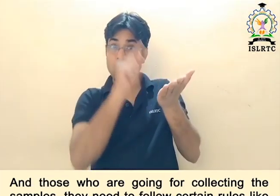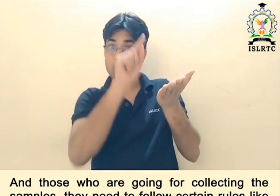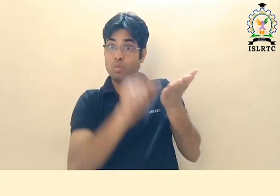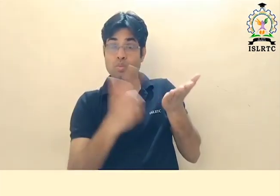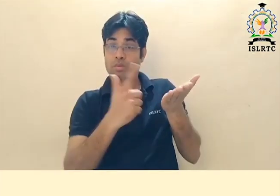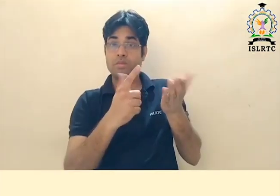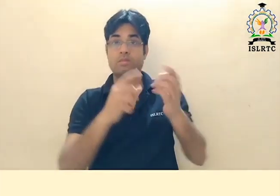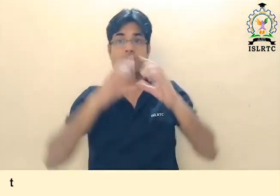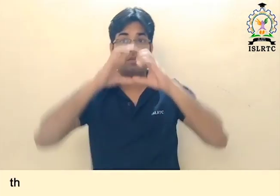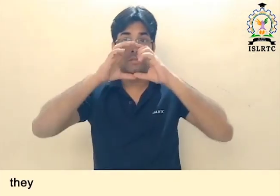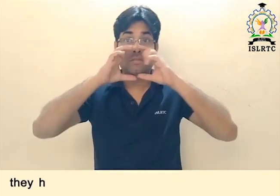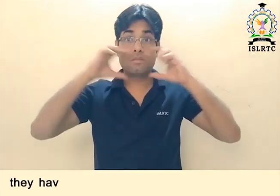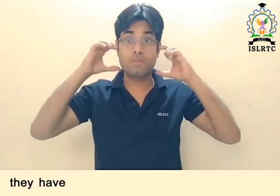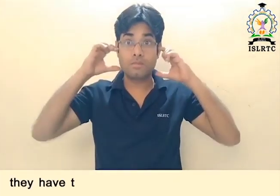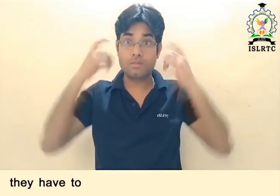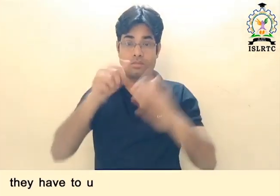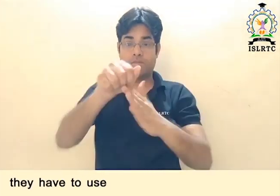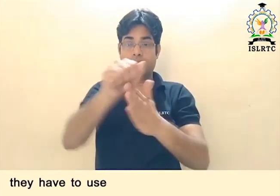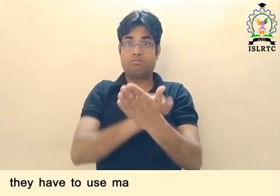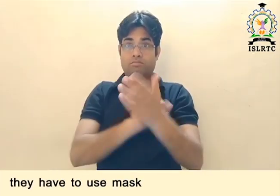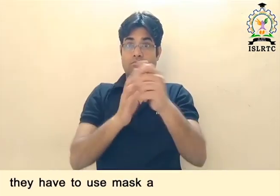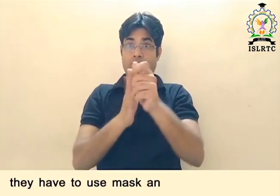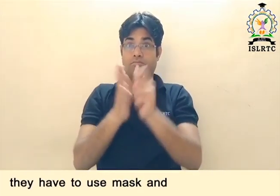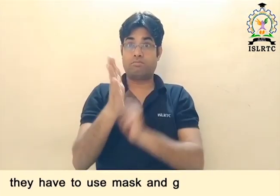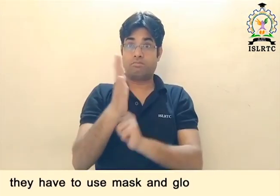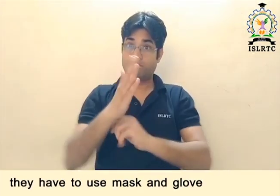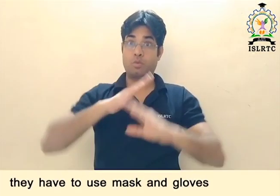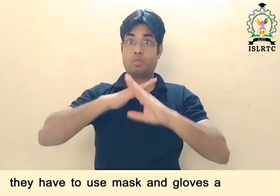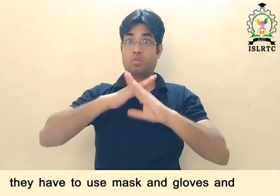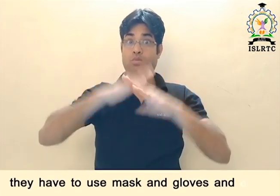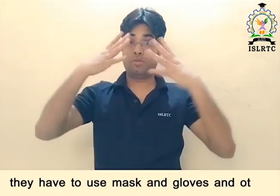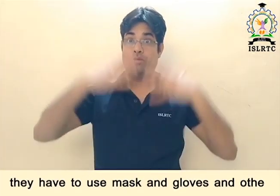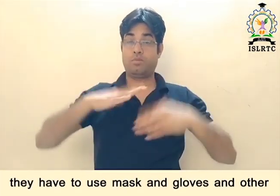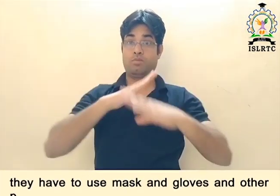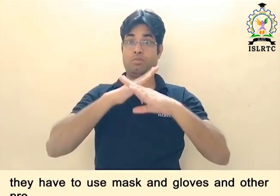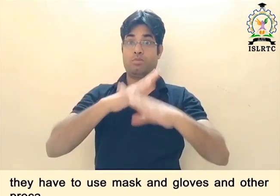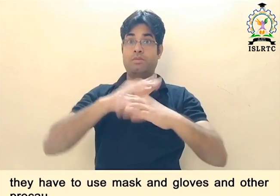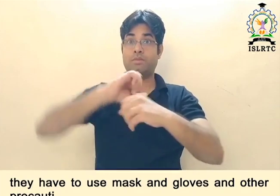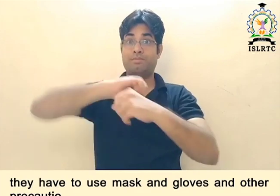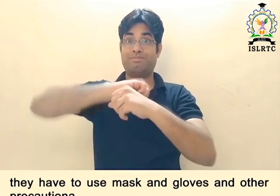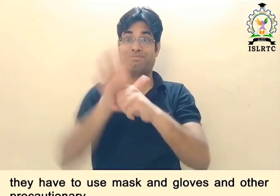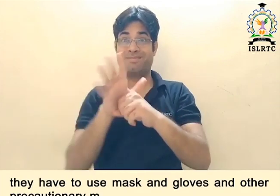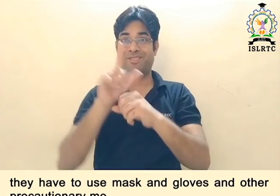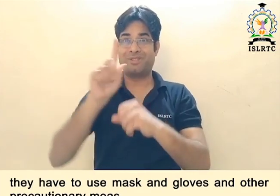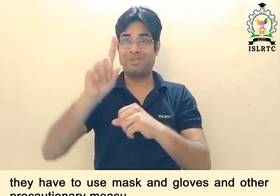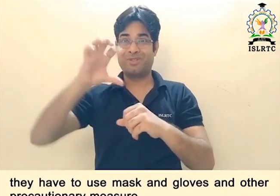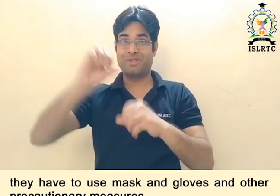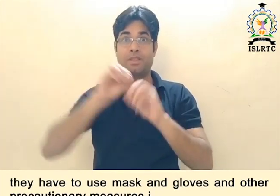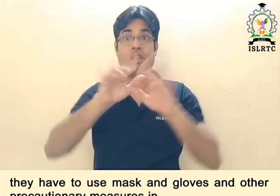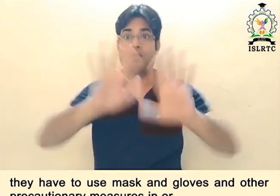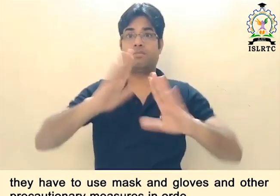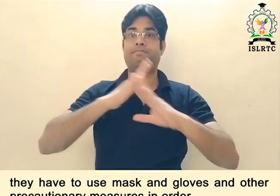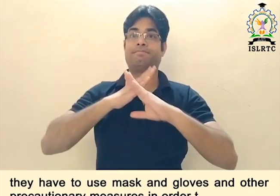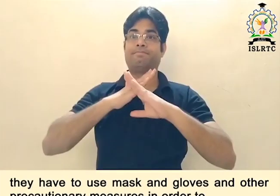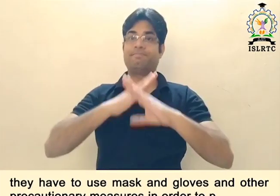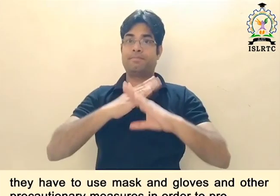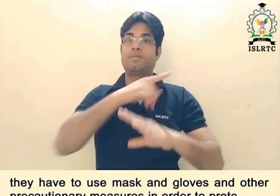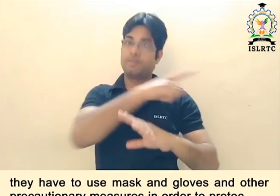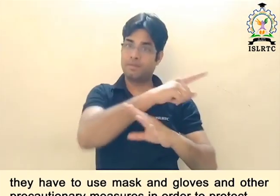they have to use masks and other gloves and other precautionary measures in order to protect the